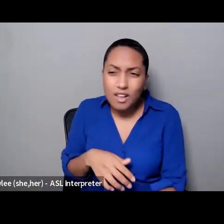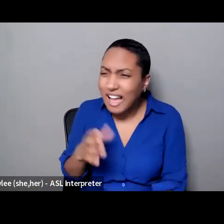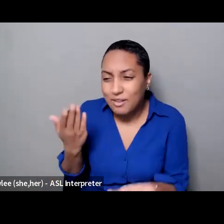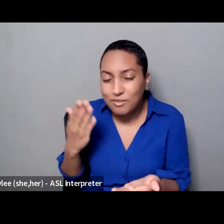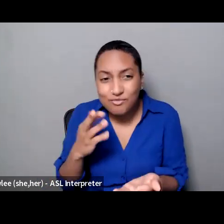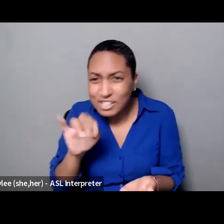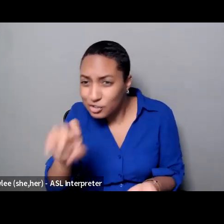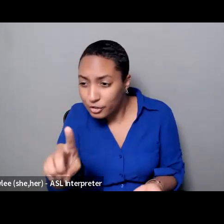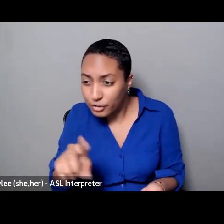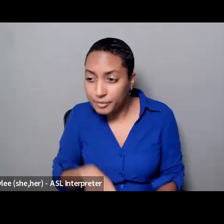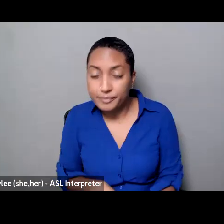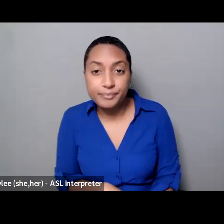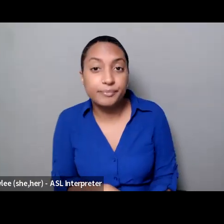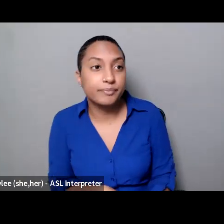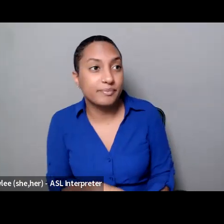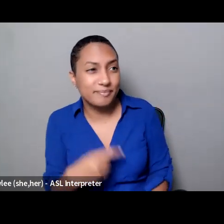could just add very quickly,